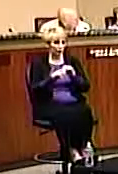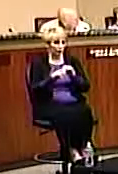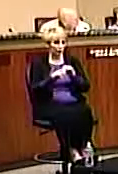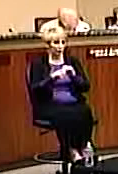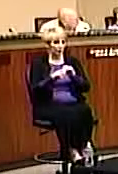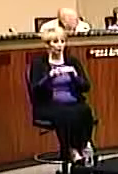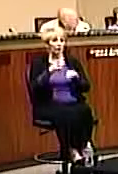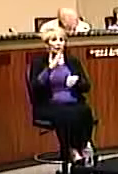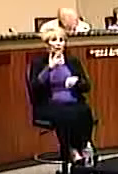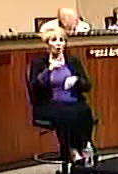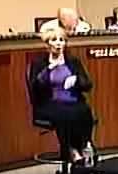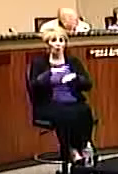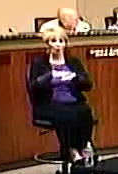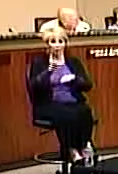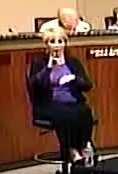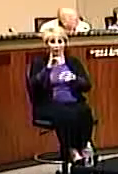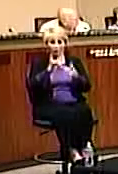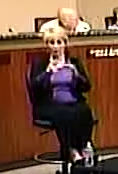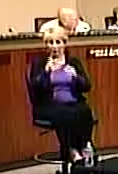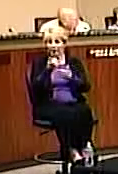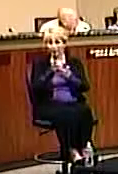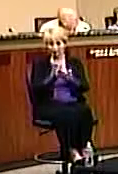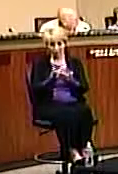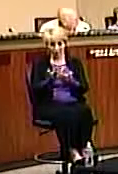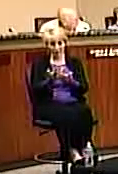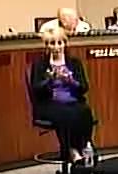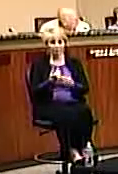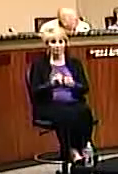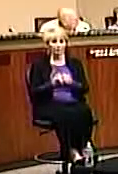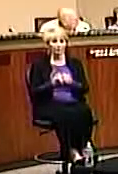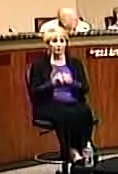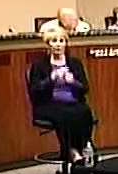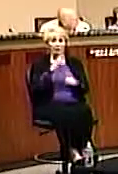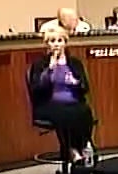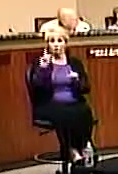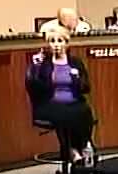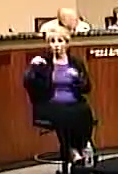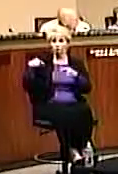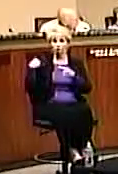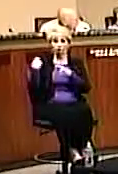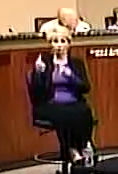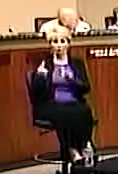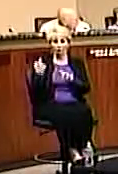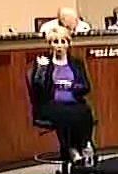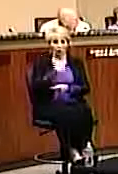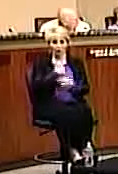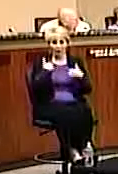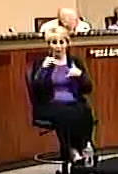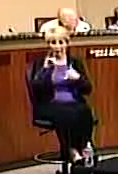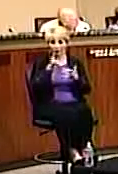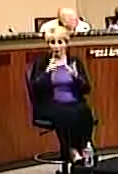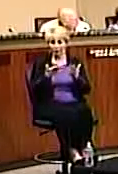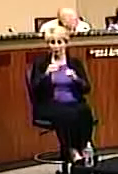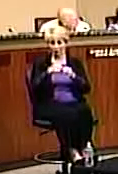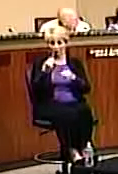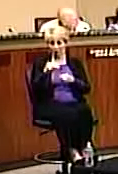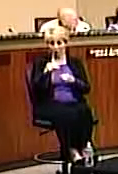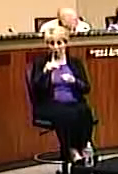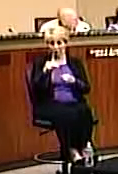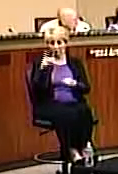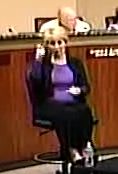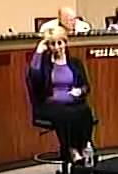they're on the internet. Everything. They've been on the internet ever since we had internet here in the city of Morganton